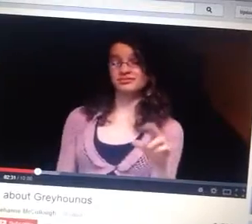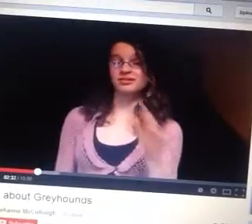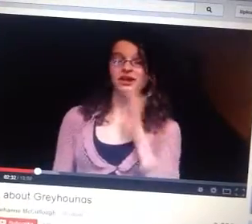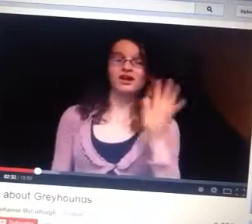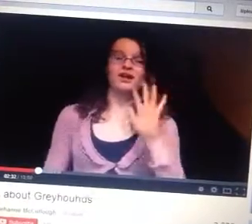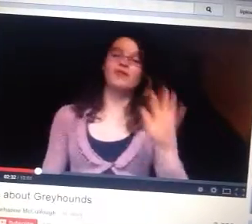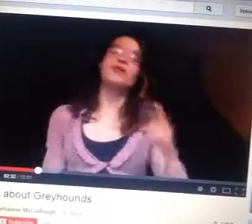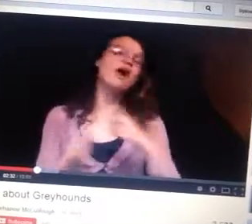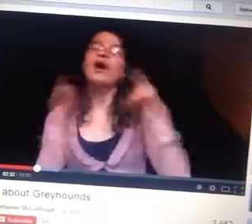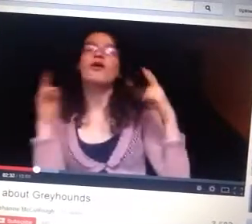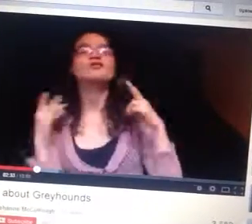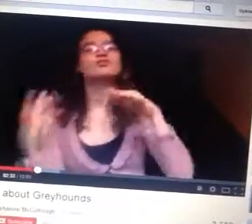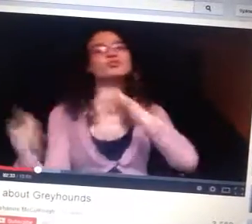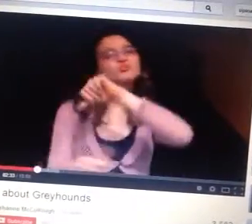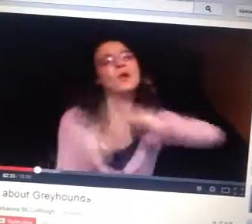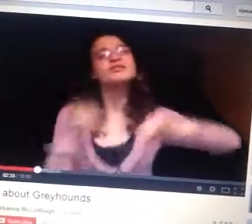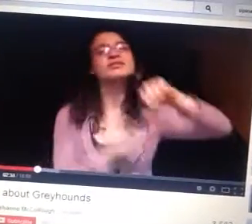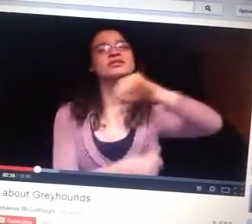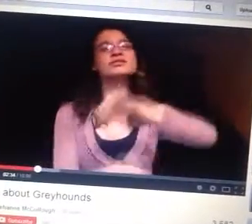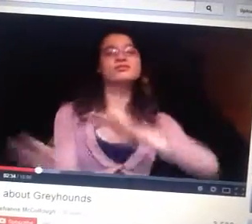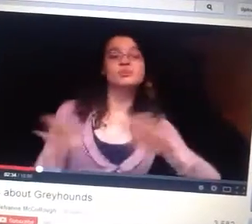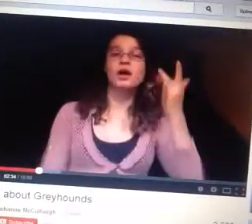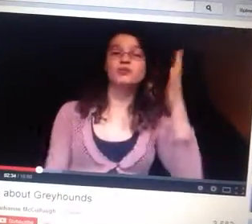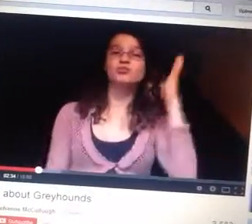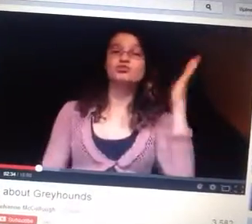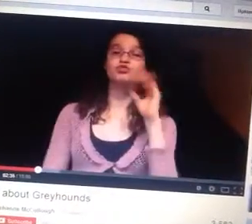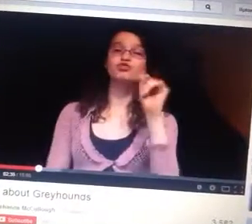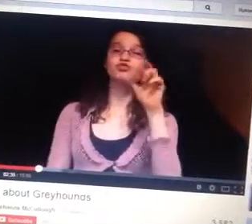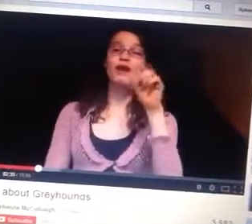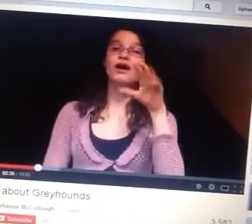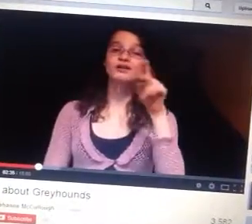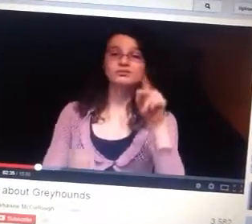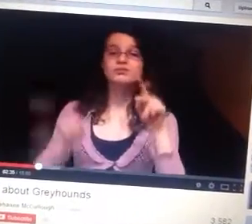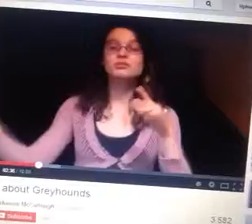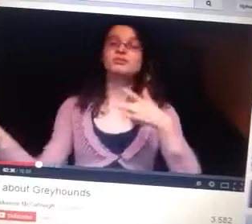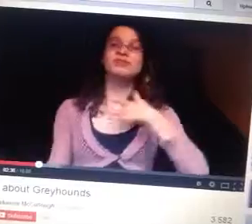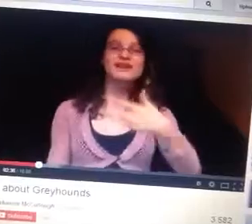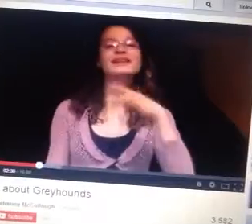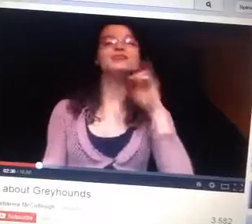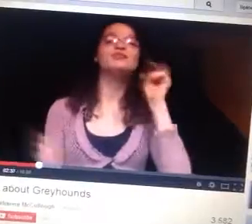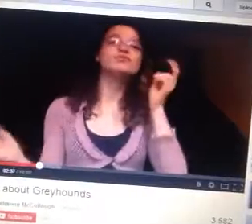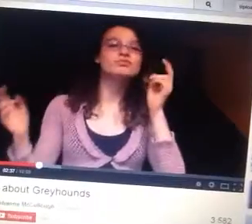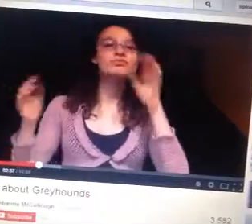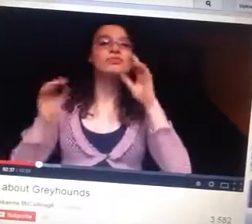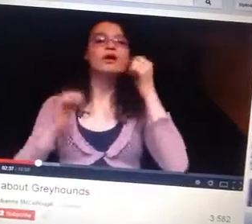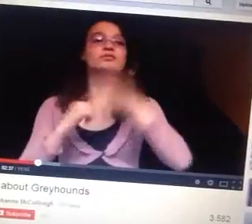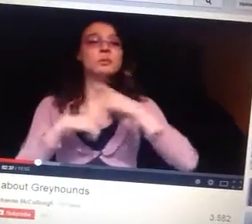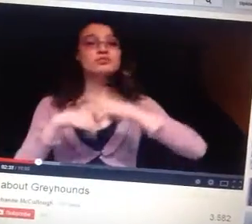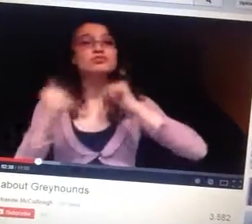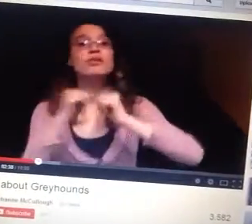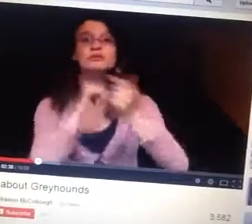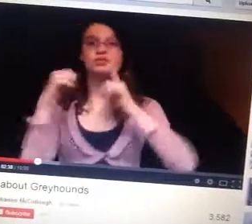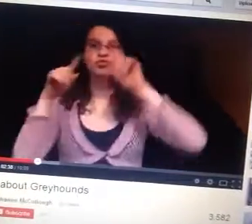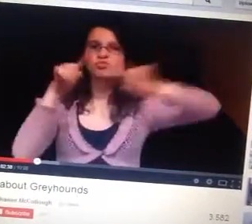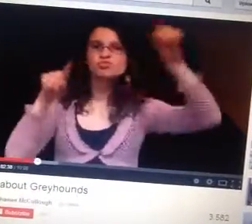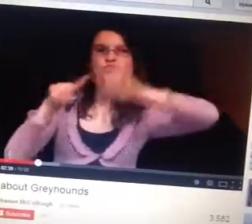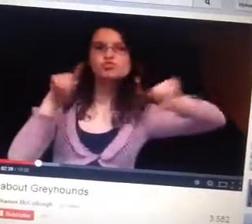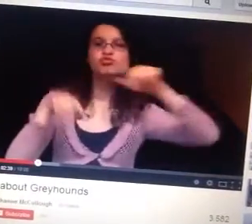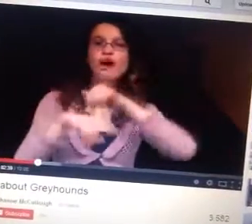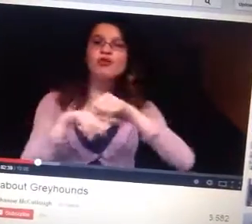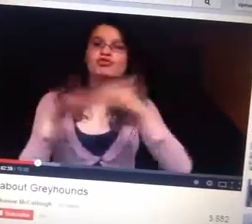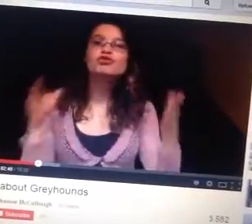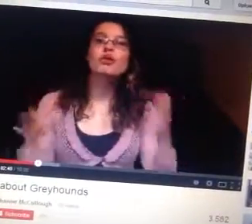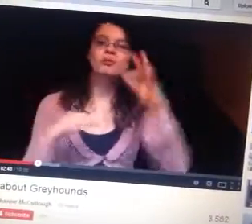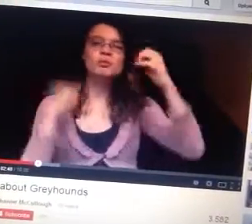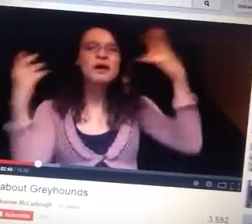alone, and that they like to be independent. But in reality, they're really sociable animals. When they were